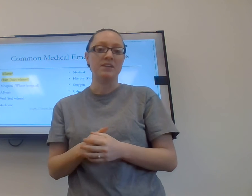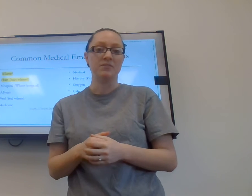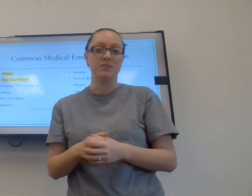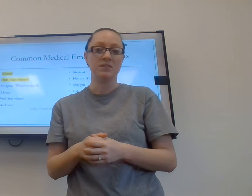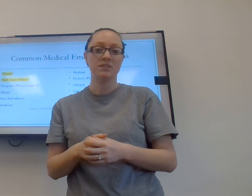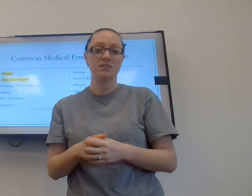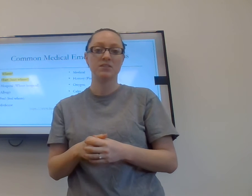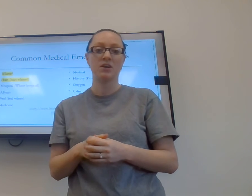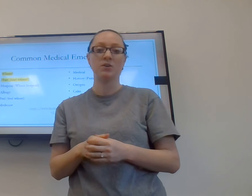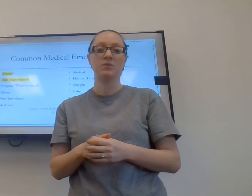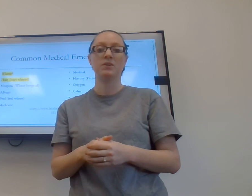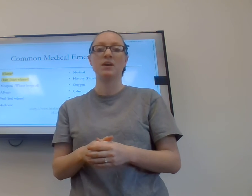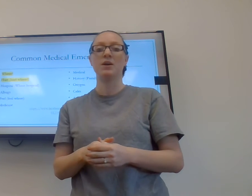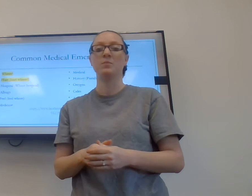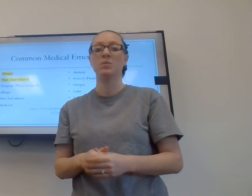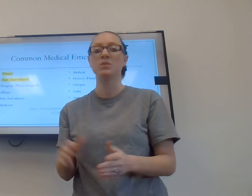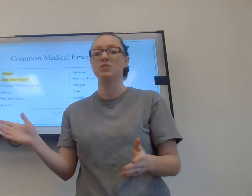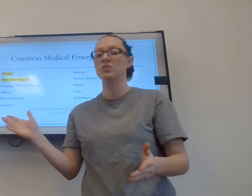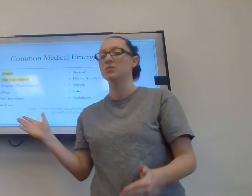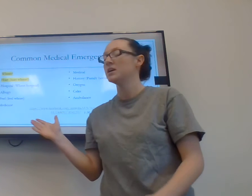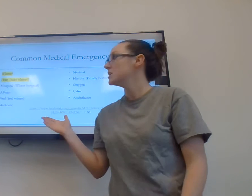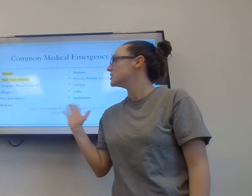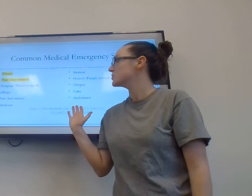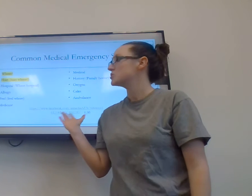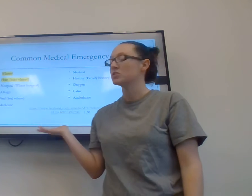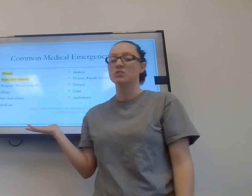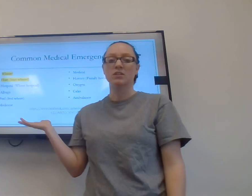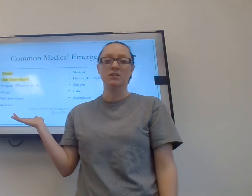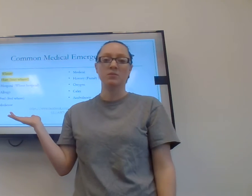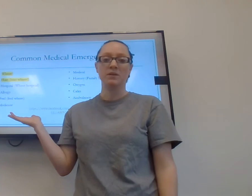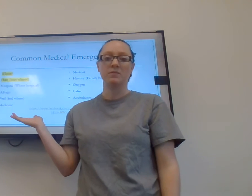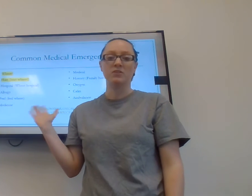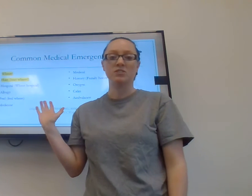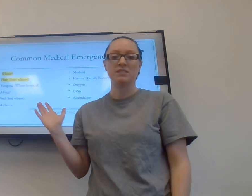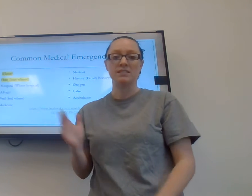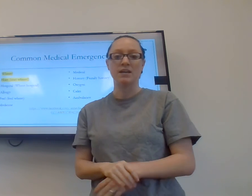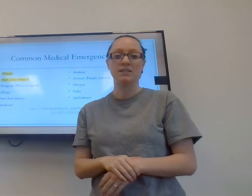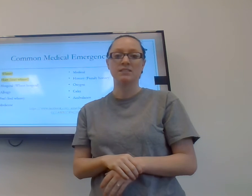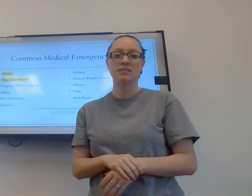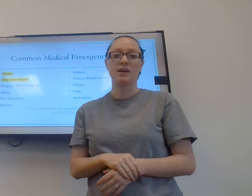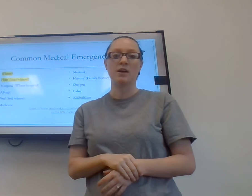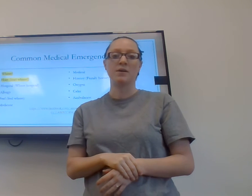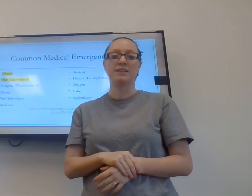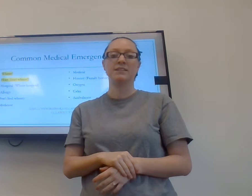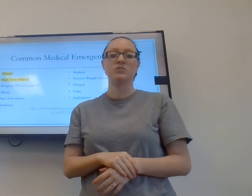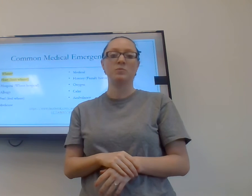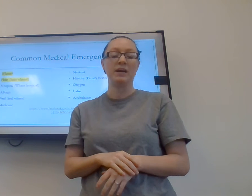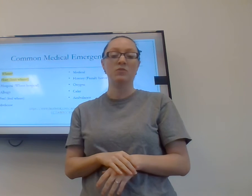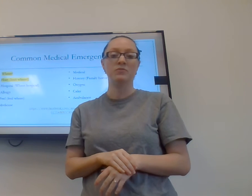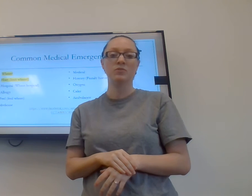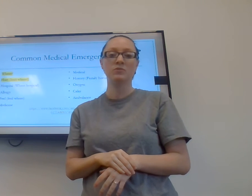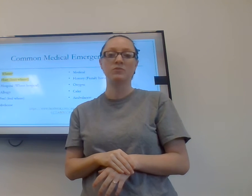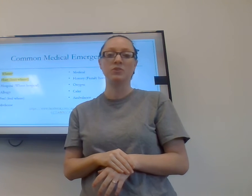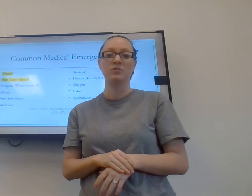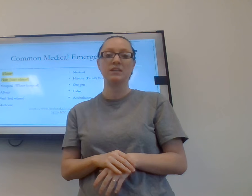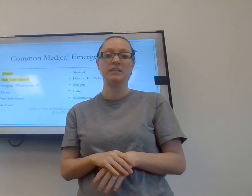different. So what we're going to do is we're just learn a little bit of emergency signs. I think these will be helpful for you in the clinic